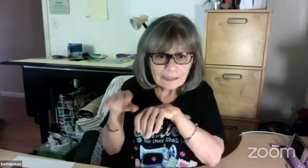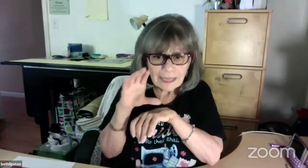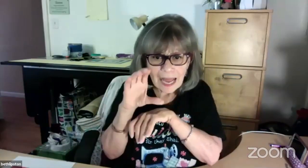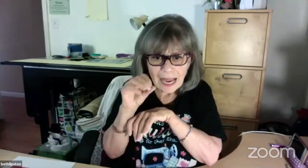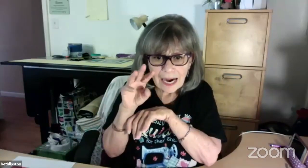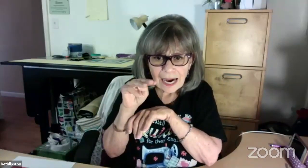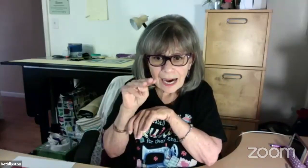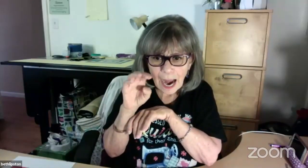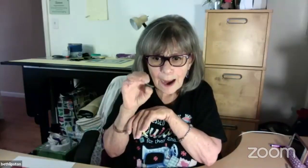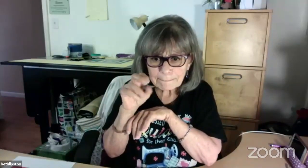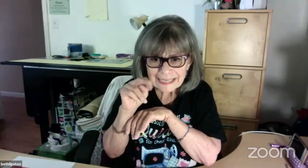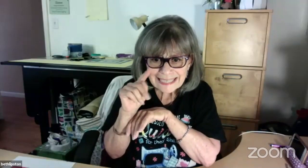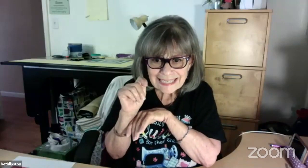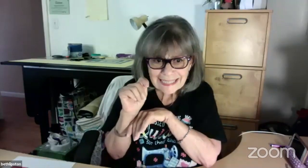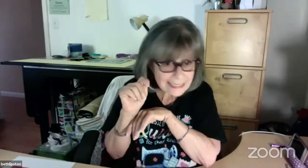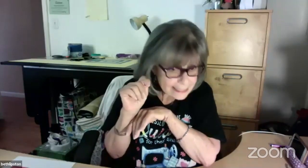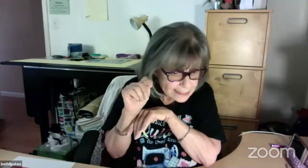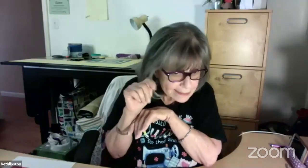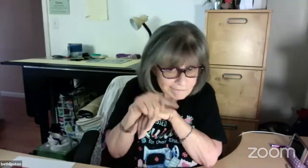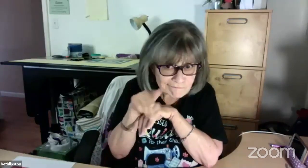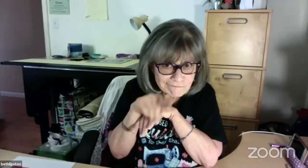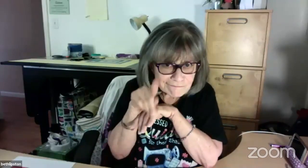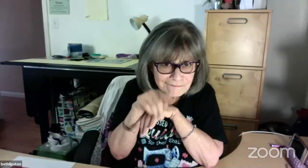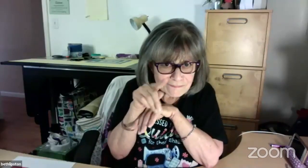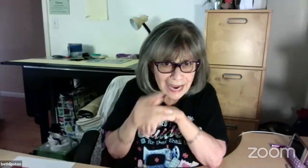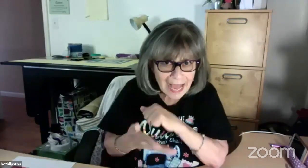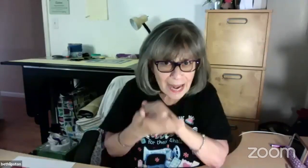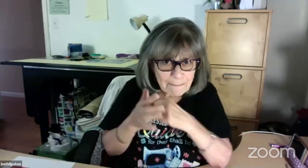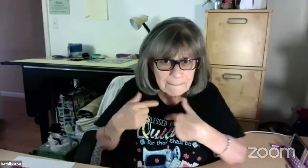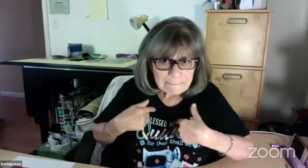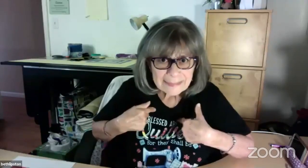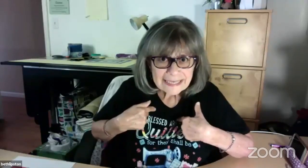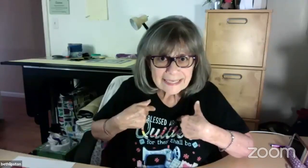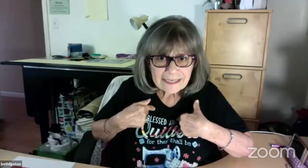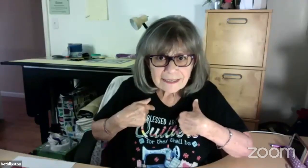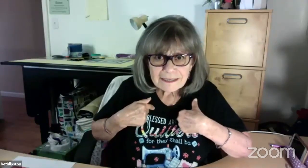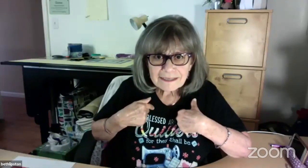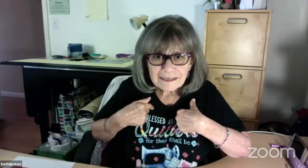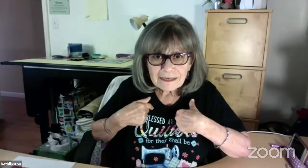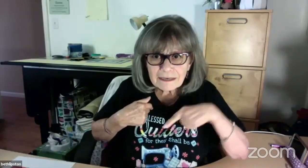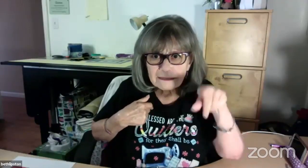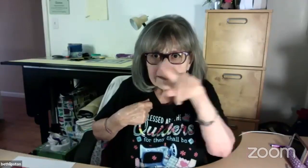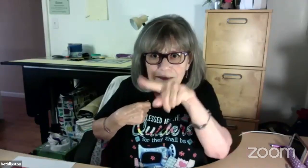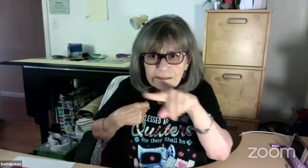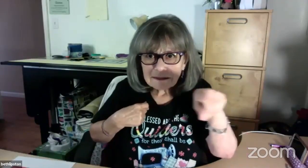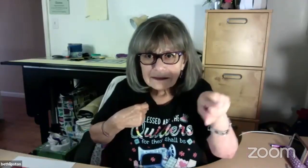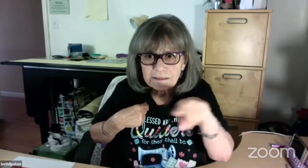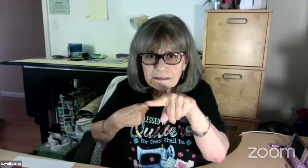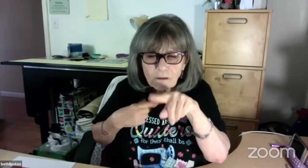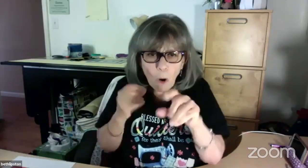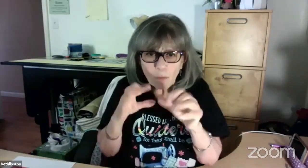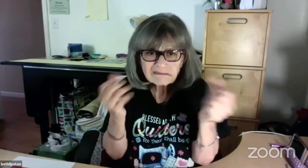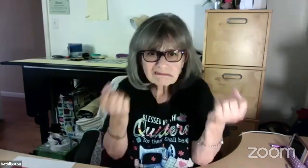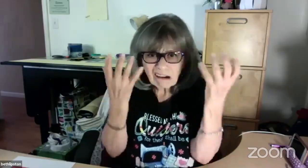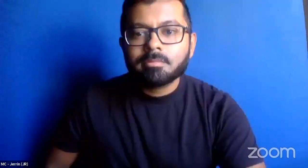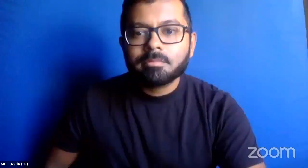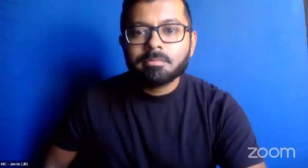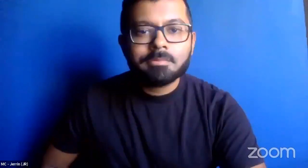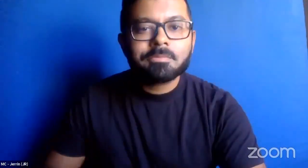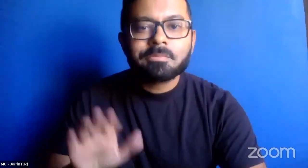Where do I type comment? I don't know where to type that. Help me, please, with the technology. Or do I just